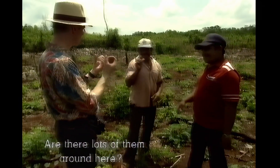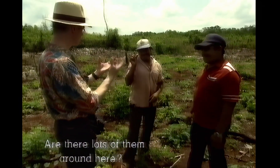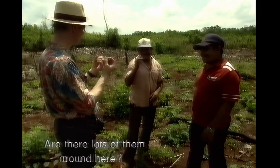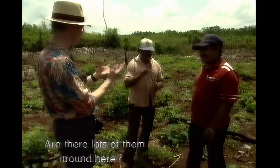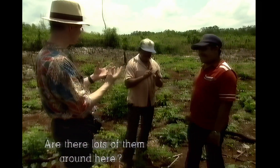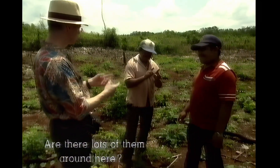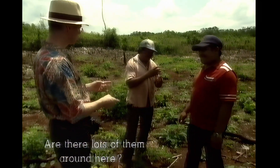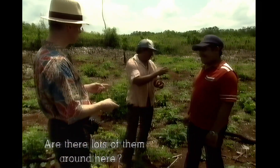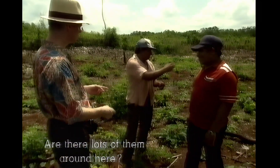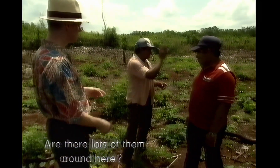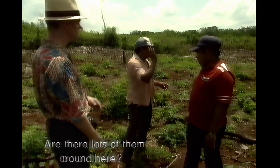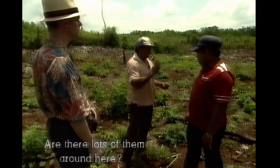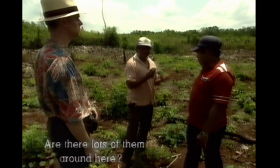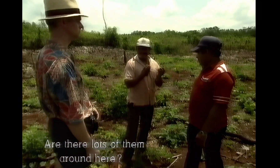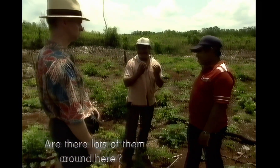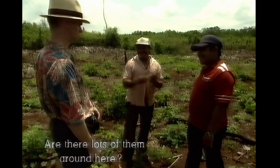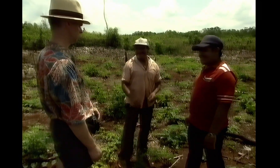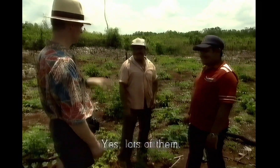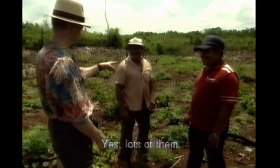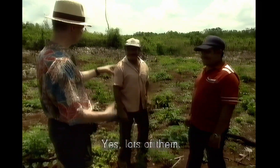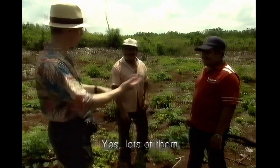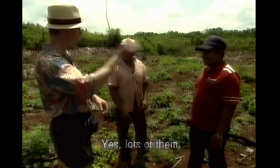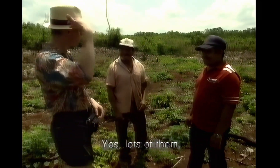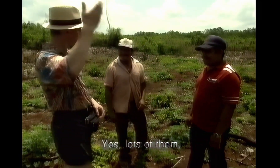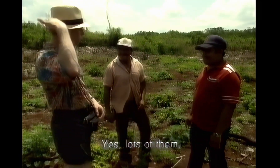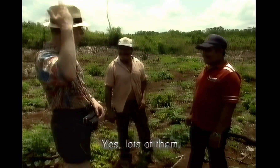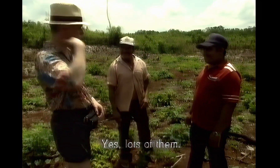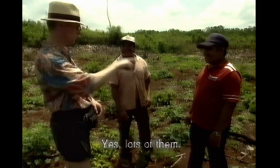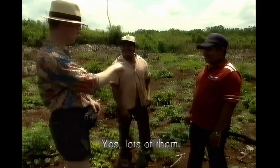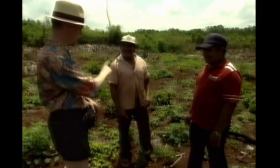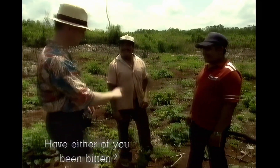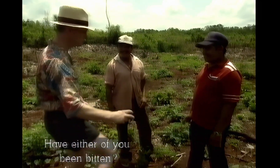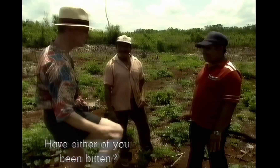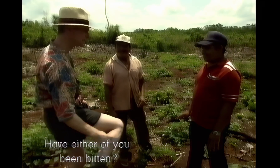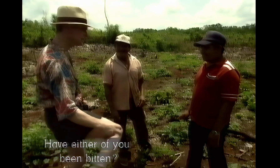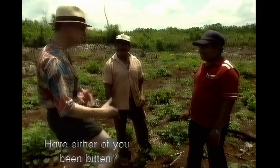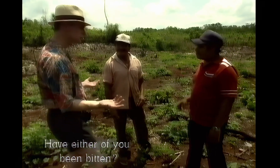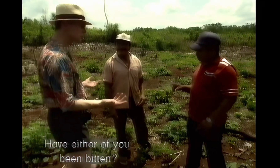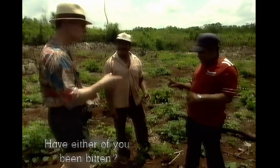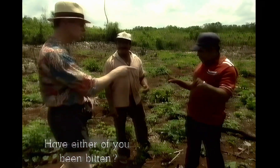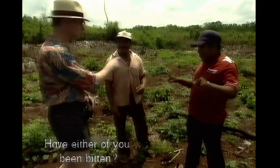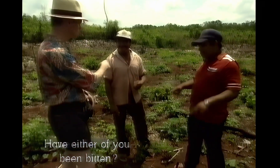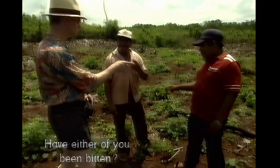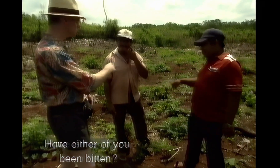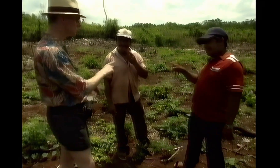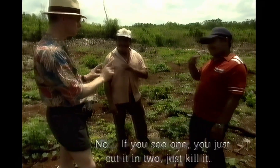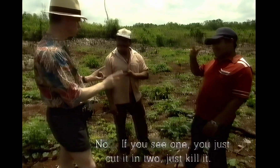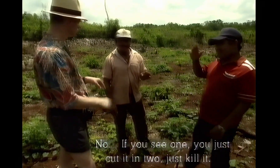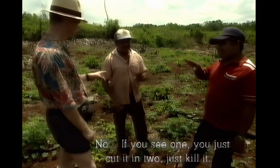around here? Oh yes, lots of them. Have either one of you ever been bitten? No, if you see